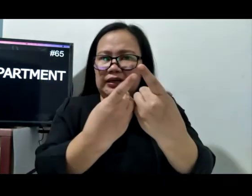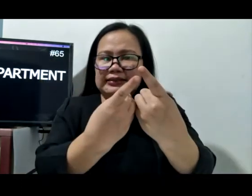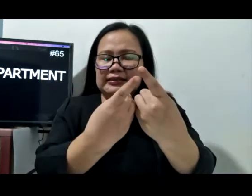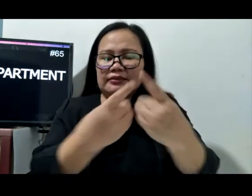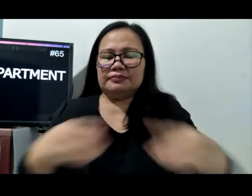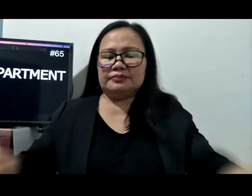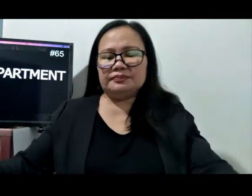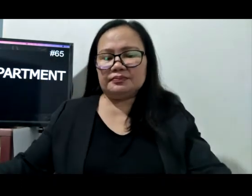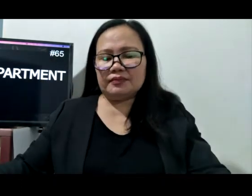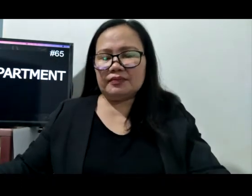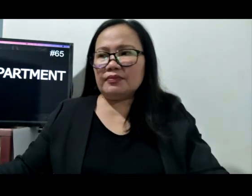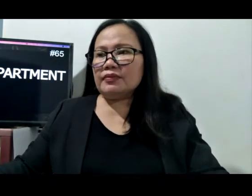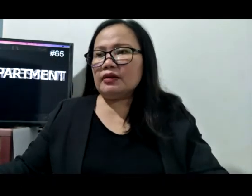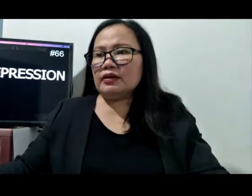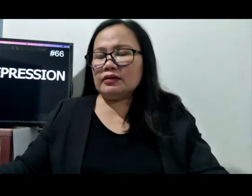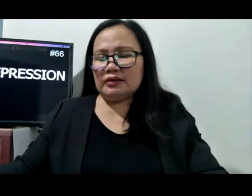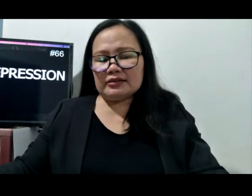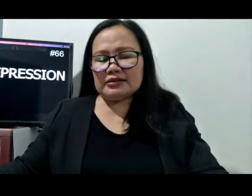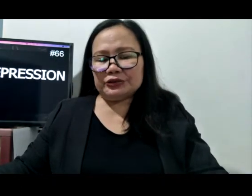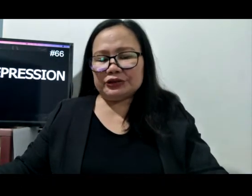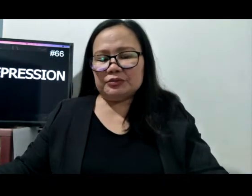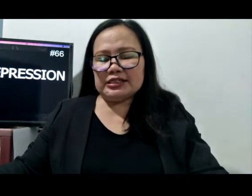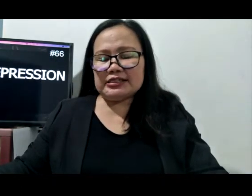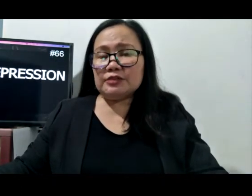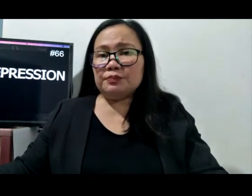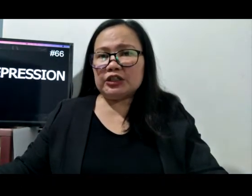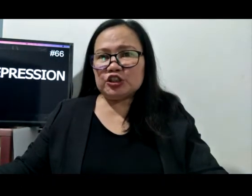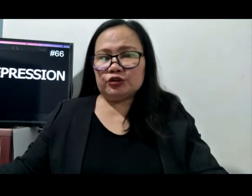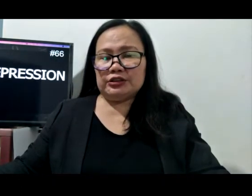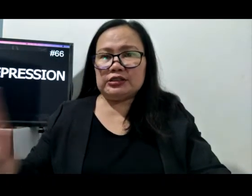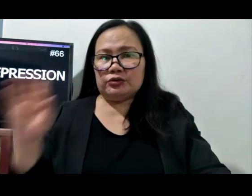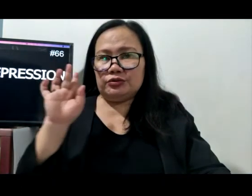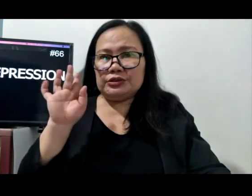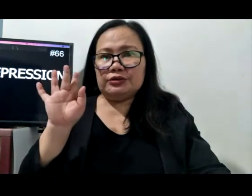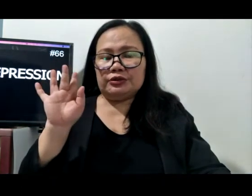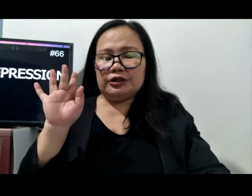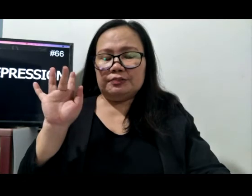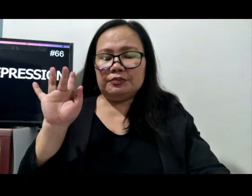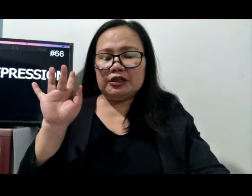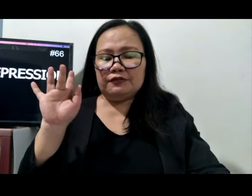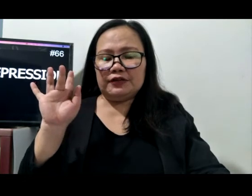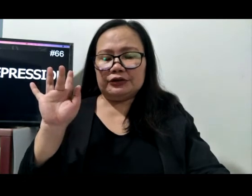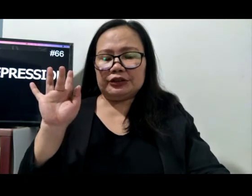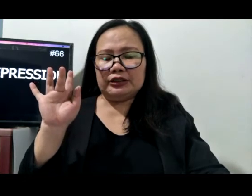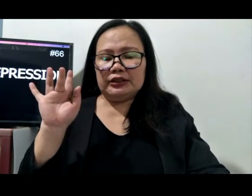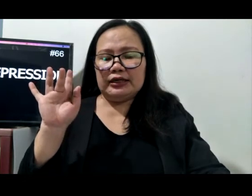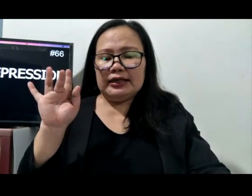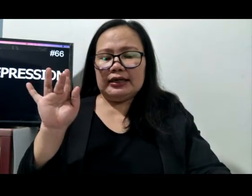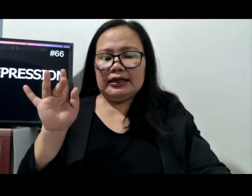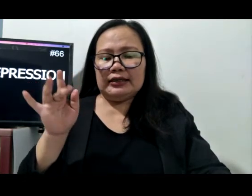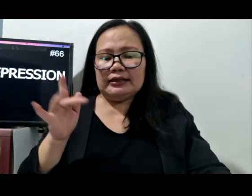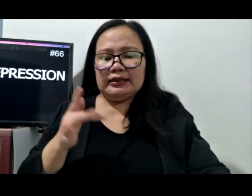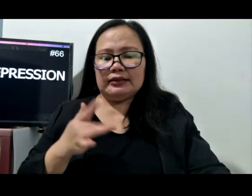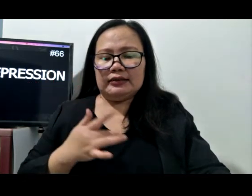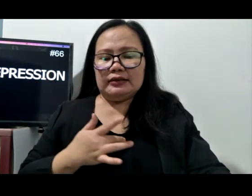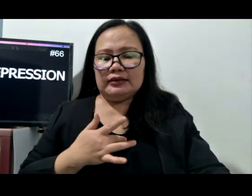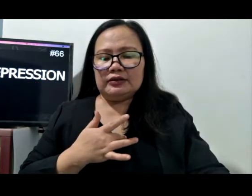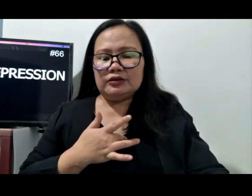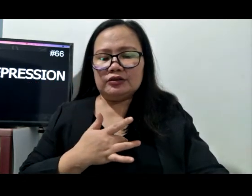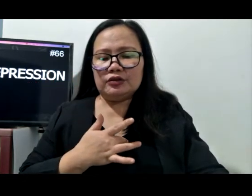department. Next term is depression. So use your middle finger and then